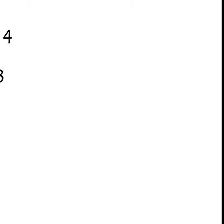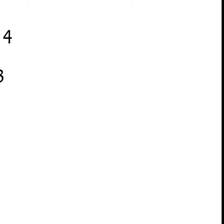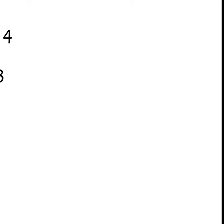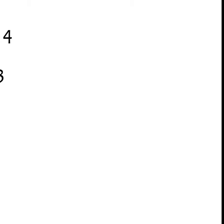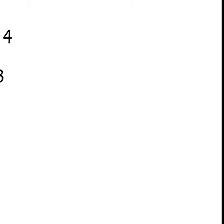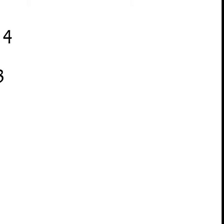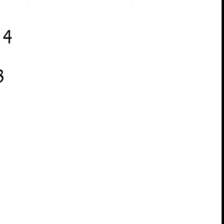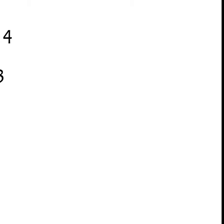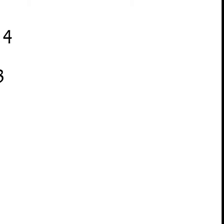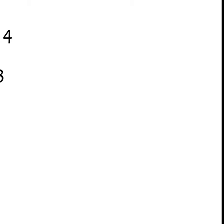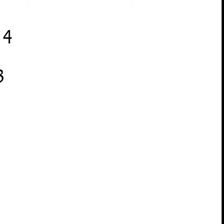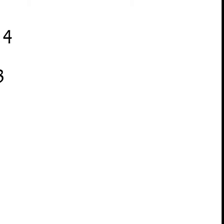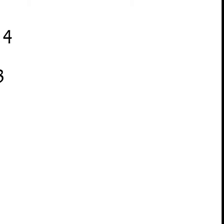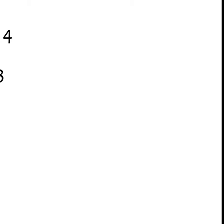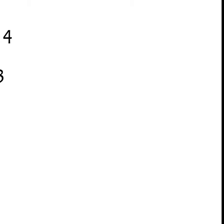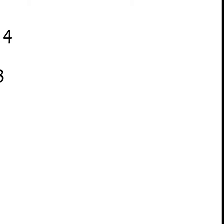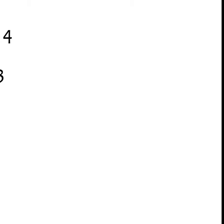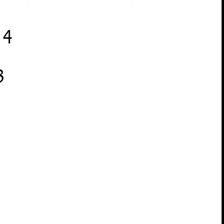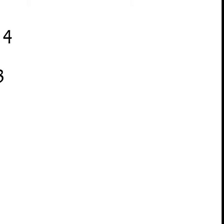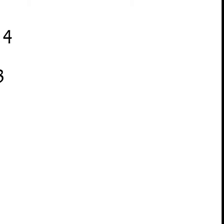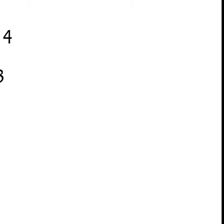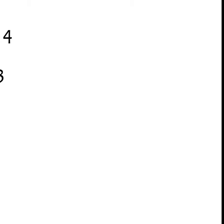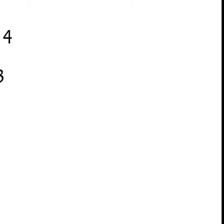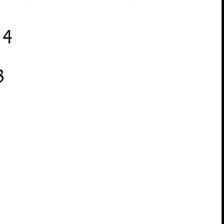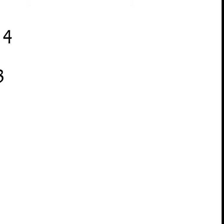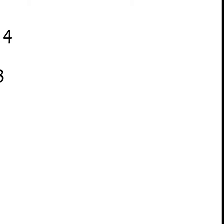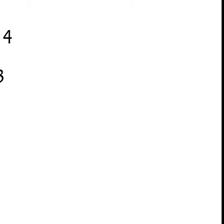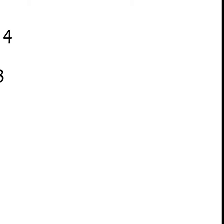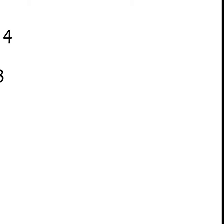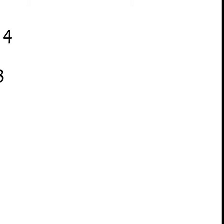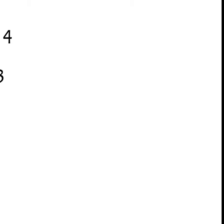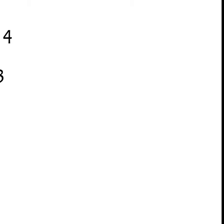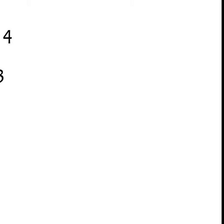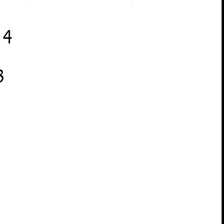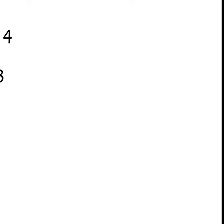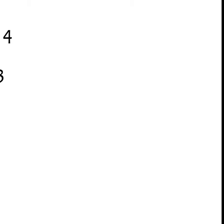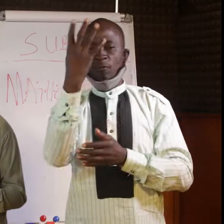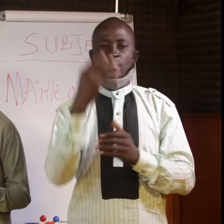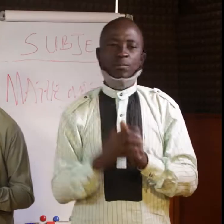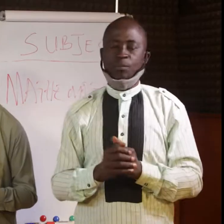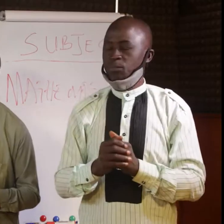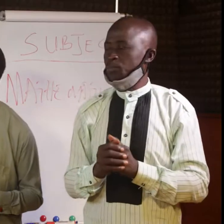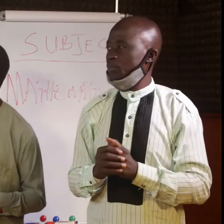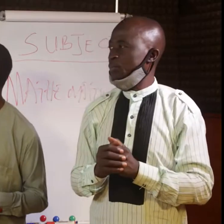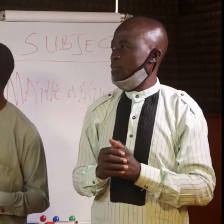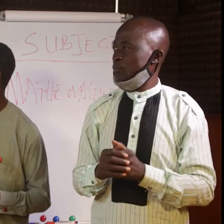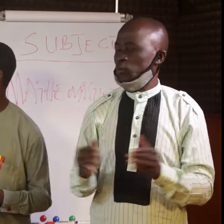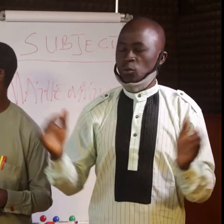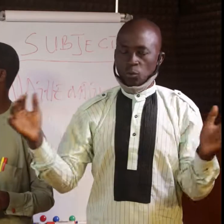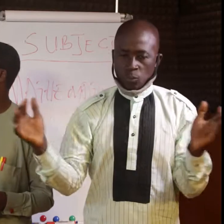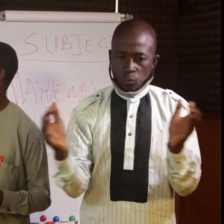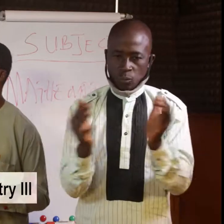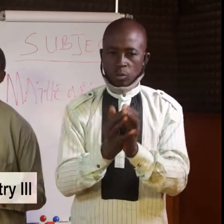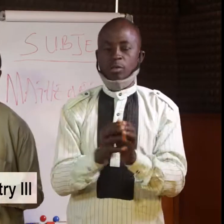minus 2x minus 4. Minus 2x minus 4. So collecting like